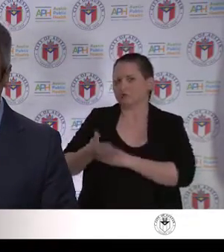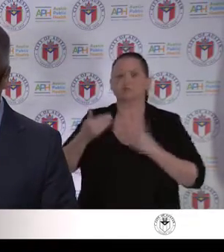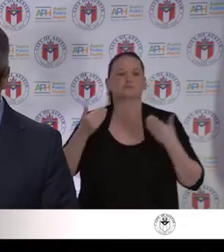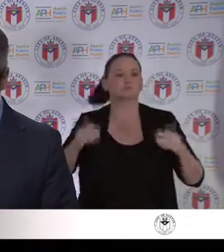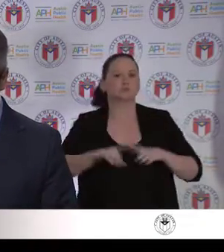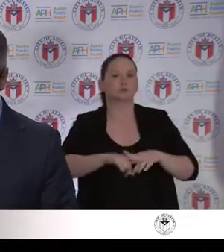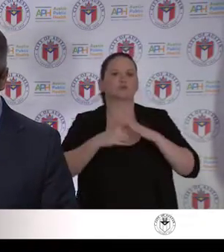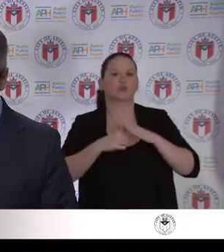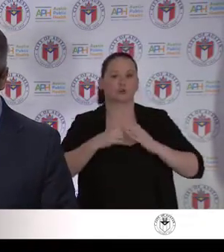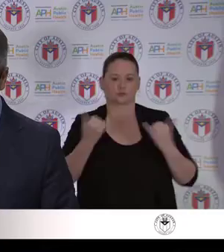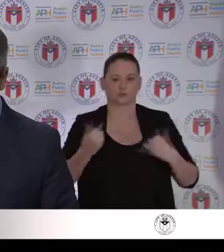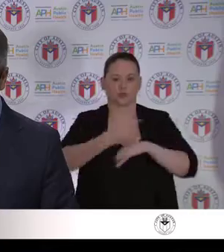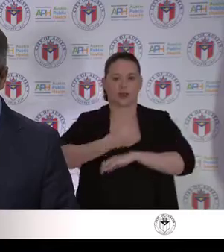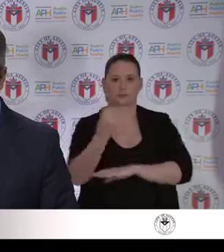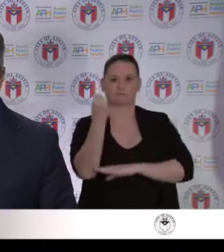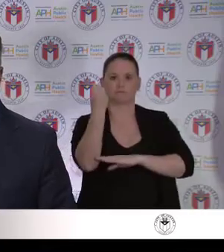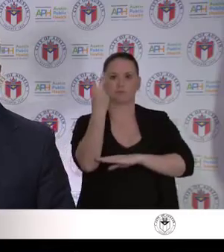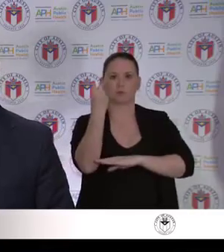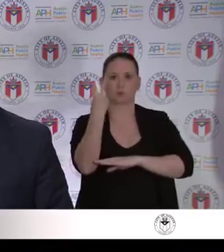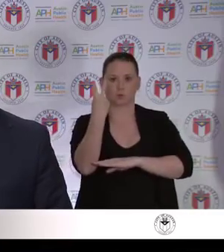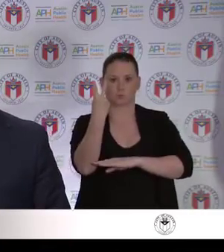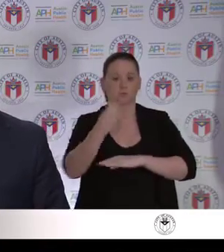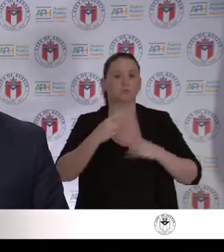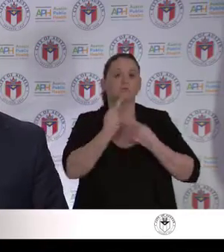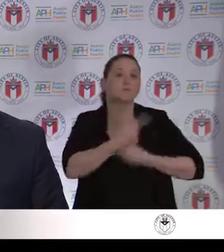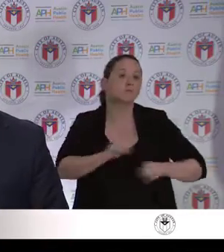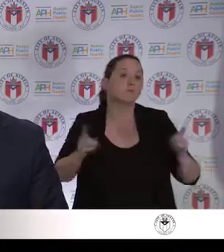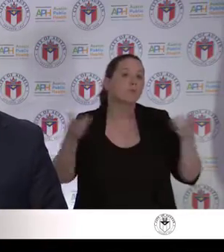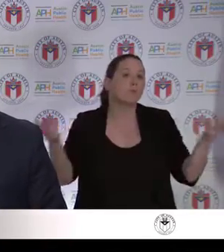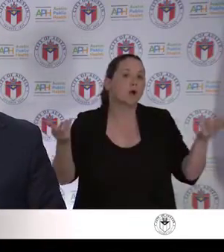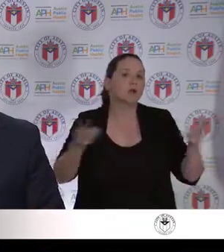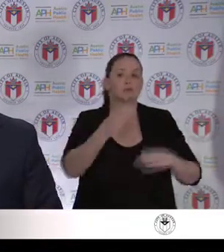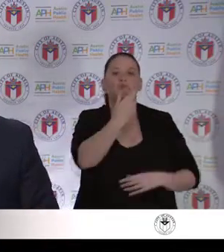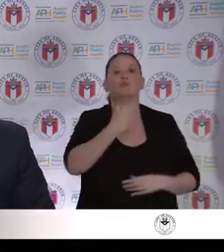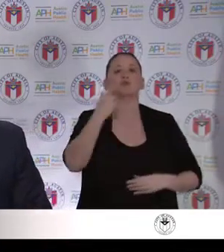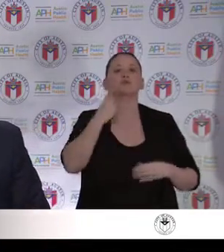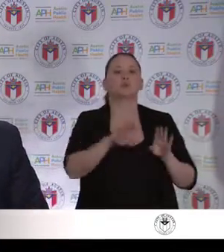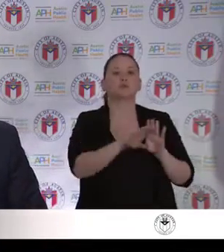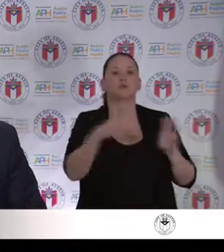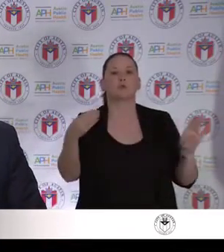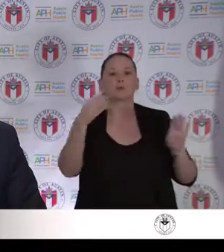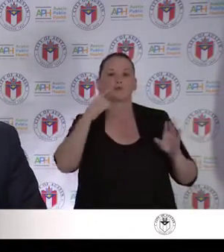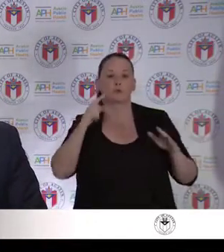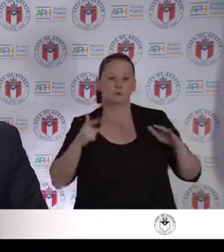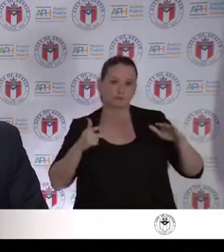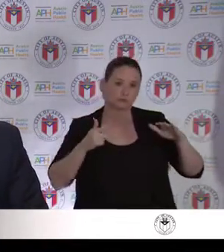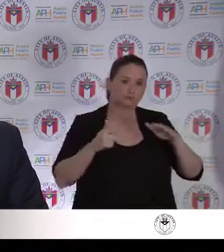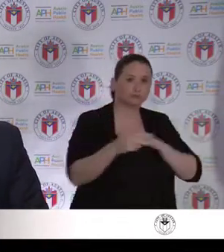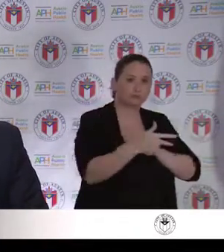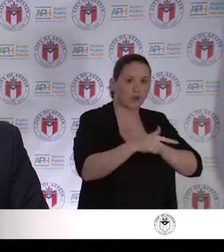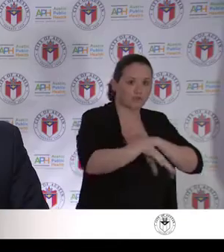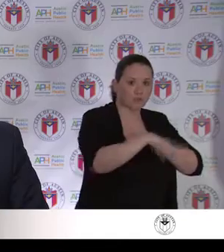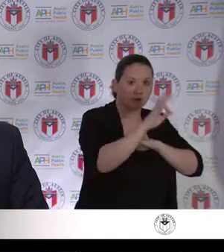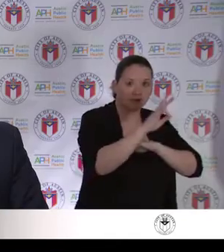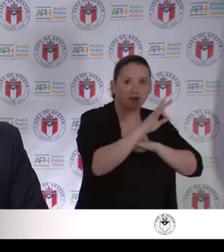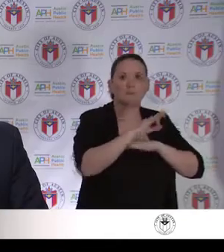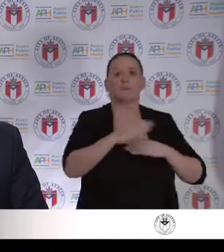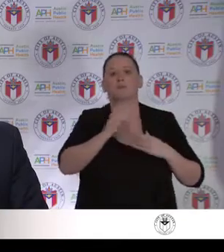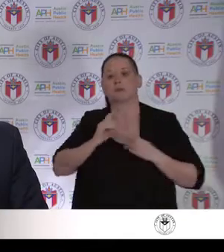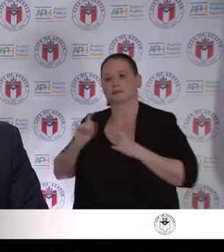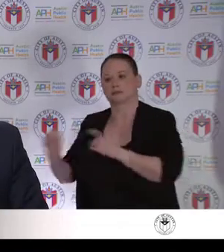effective noon today. Restaurants may be open for drive-through and pickup and delivery